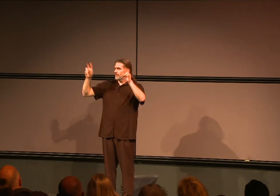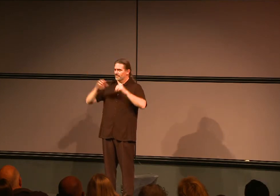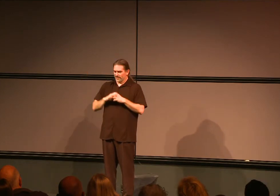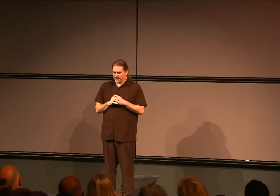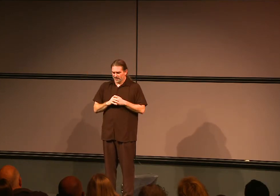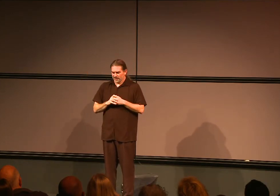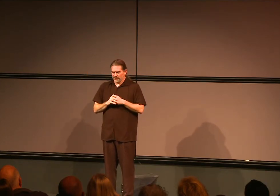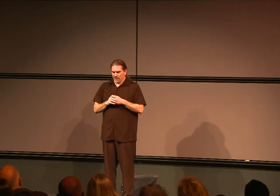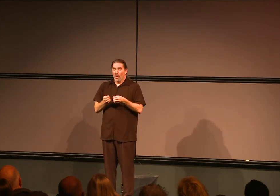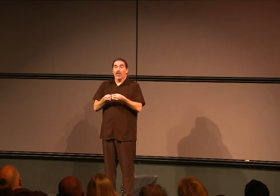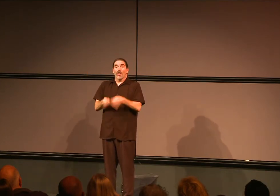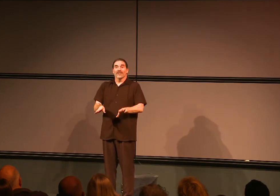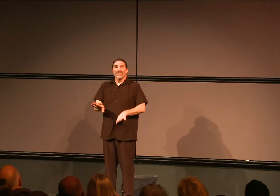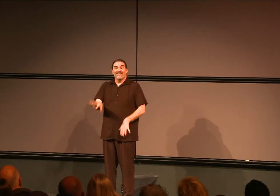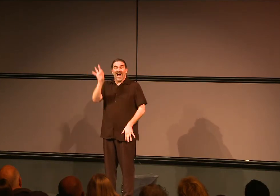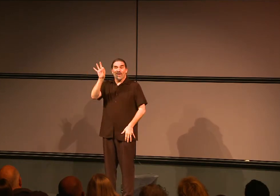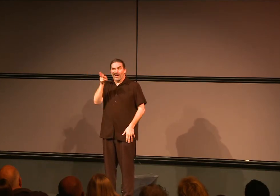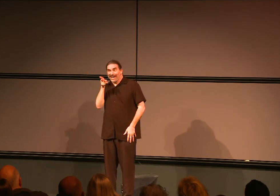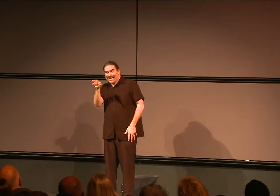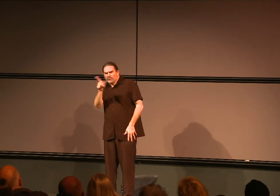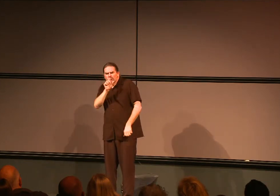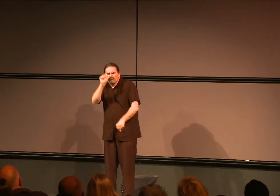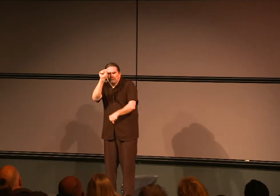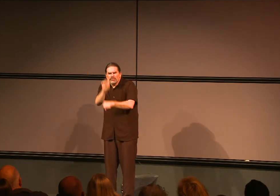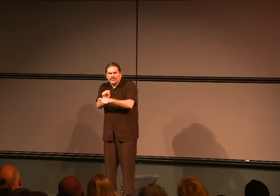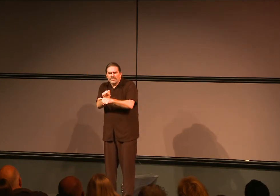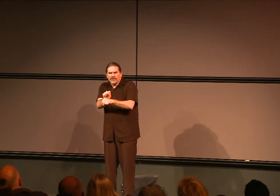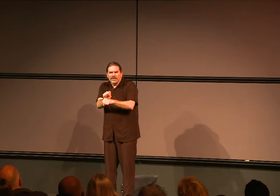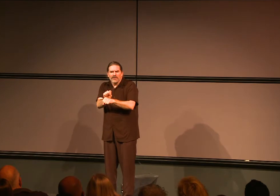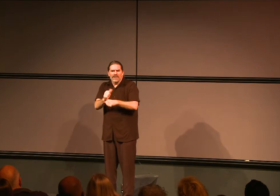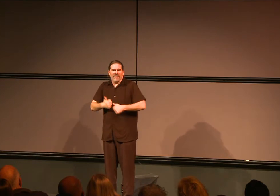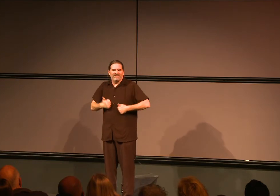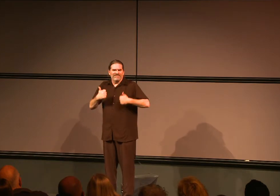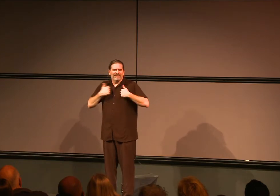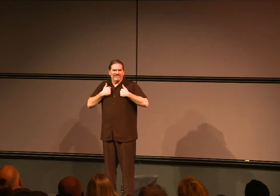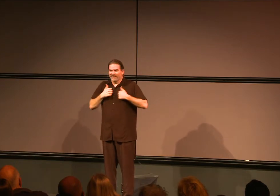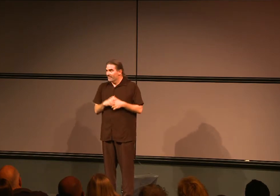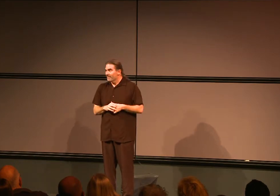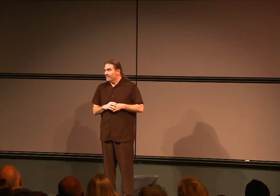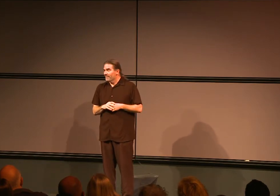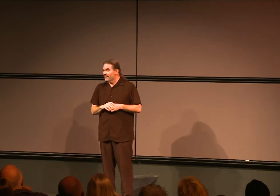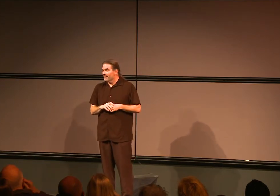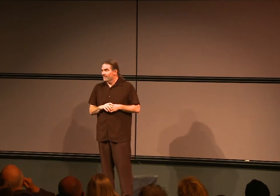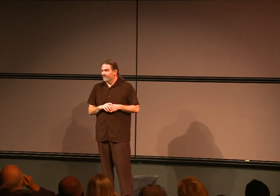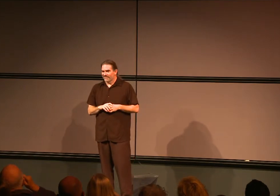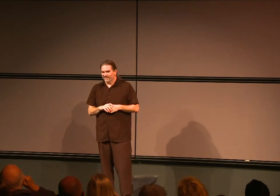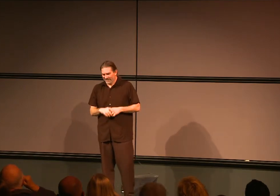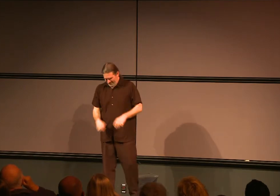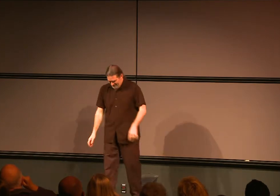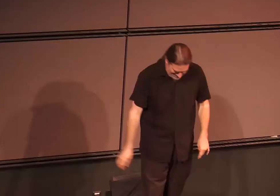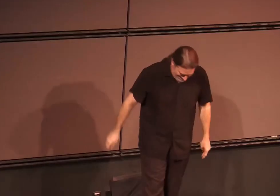It's called Lost and Found, a Real Life.